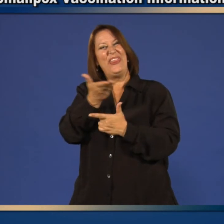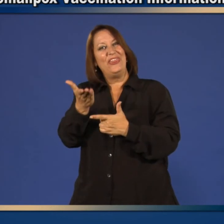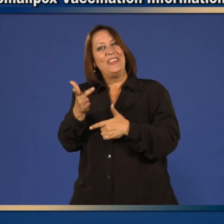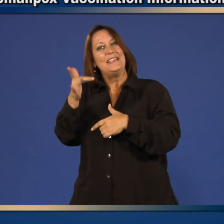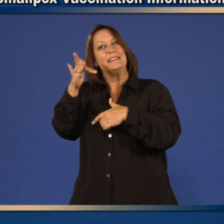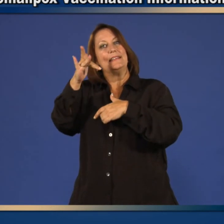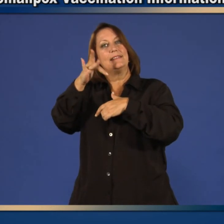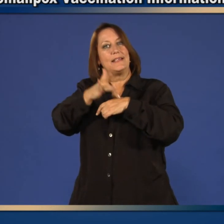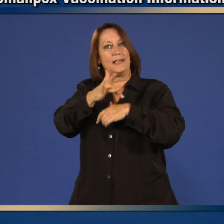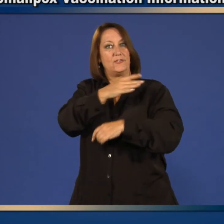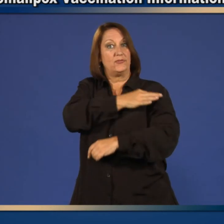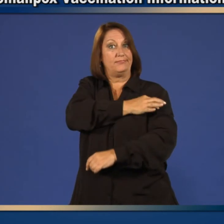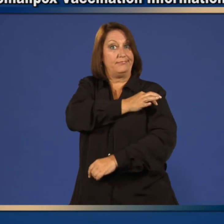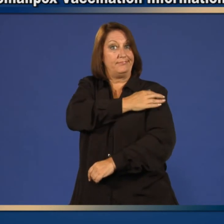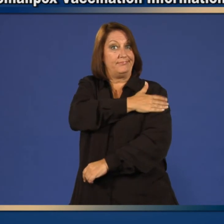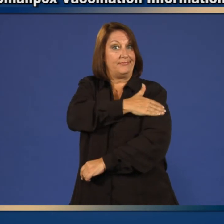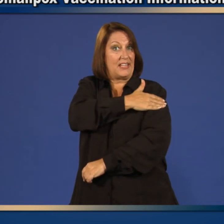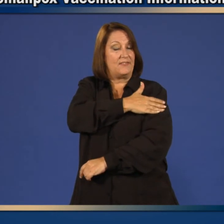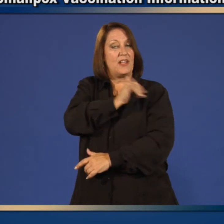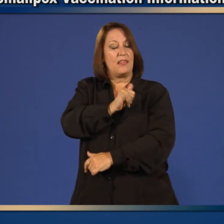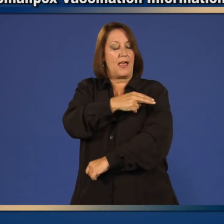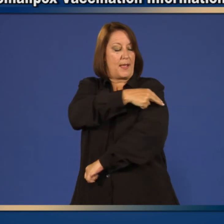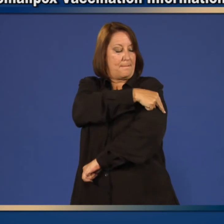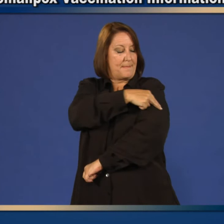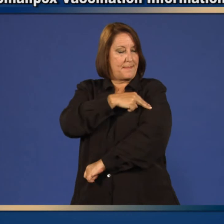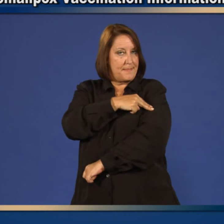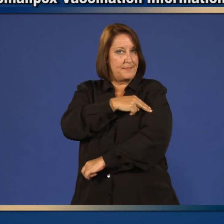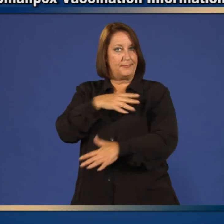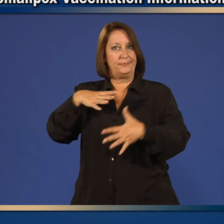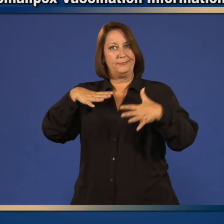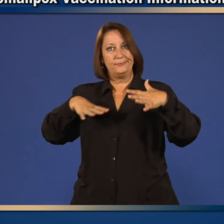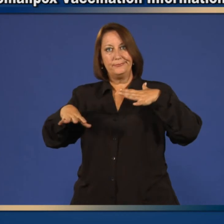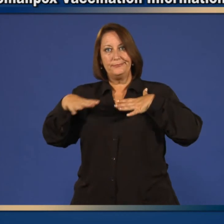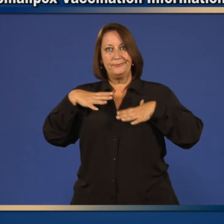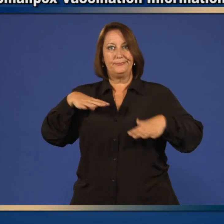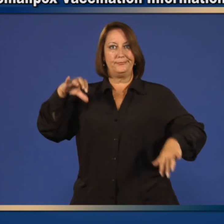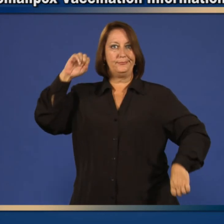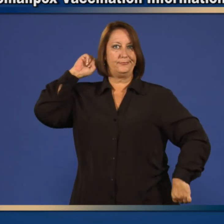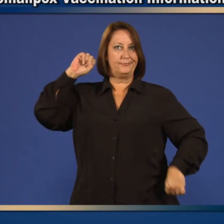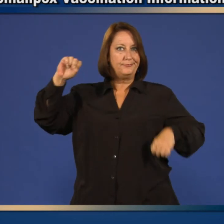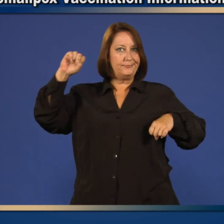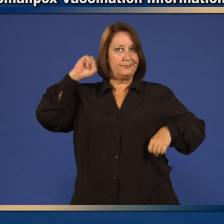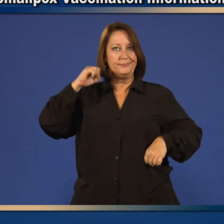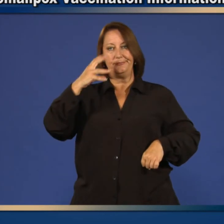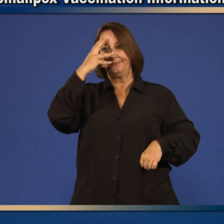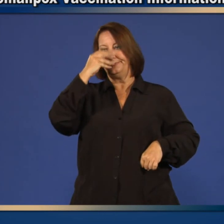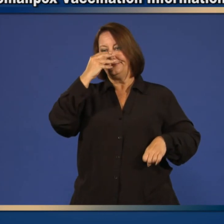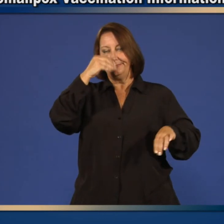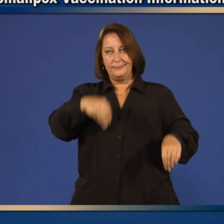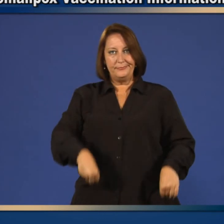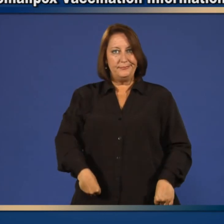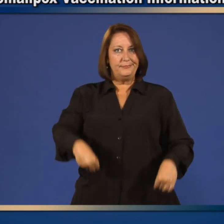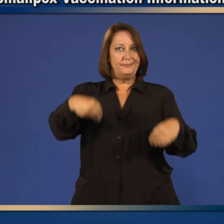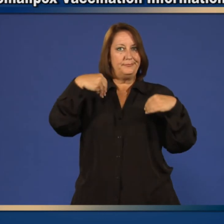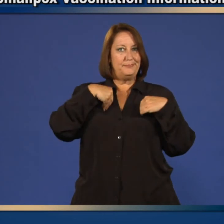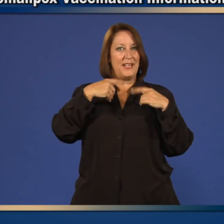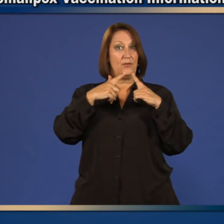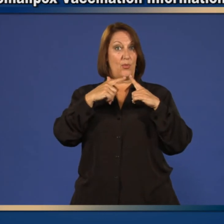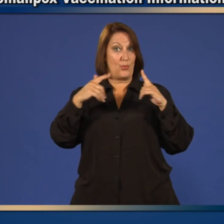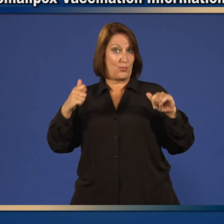anything that has touched the vaccination site: bandages, clothing, towels,